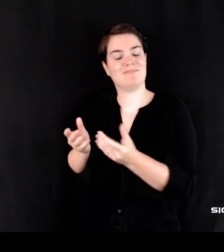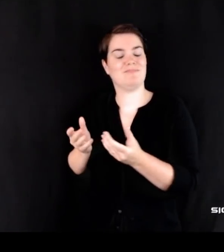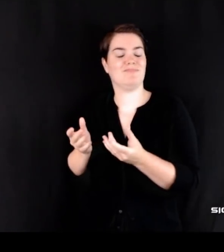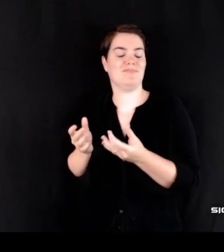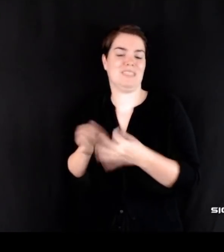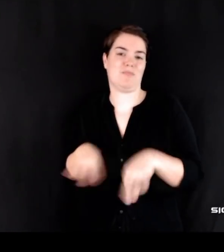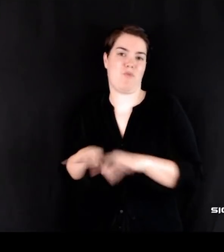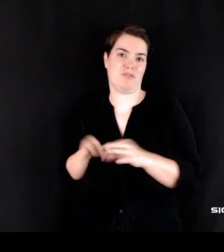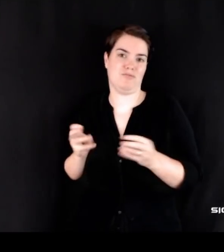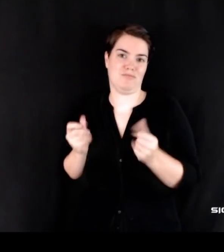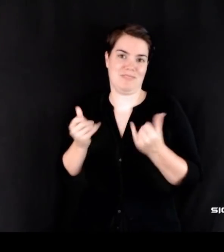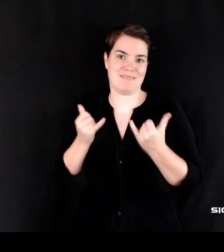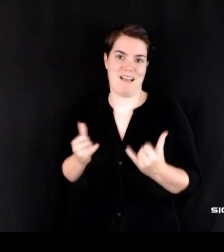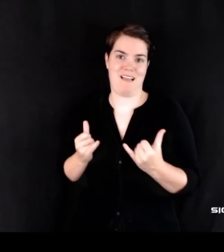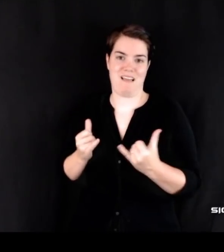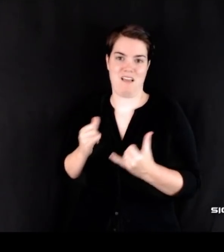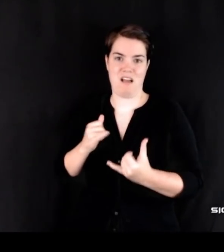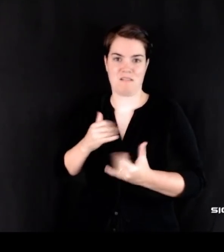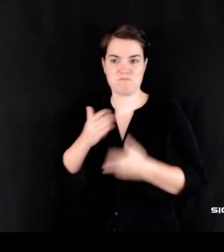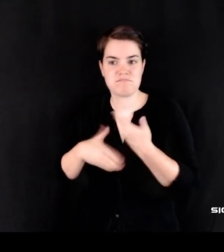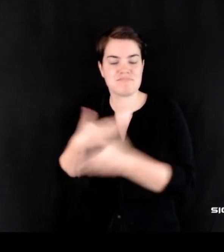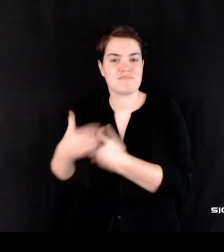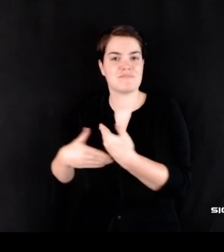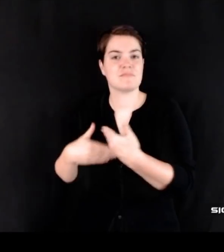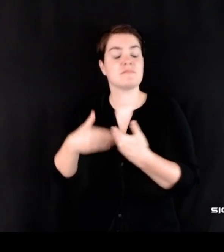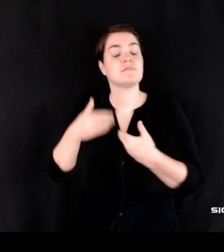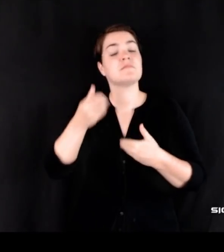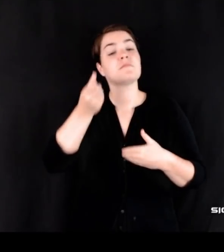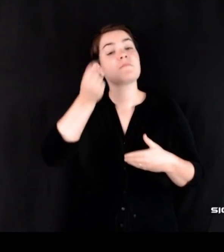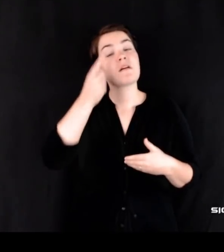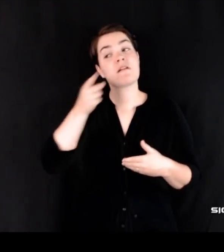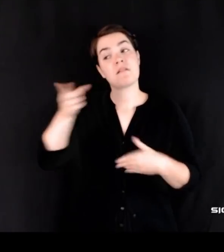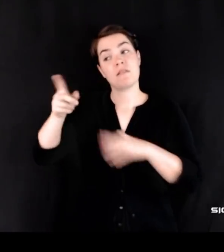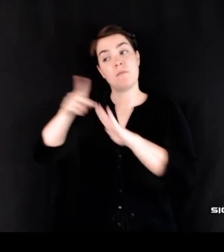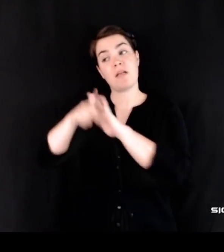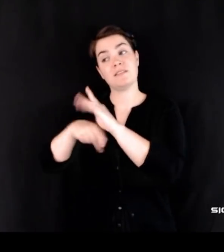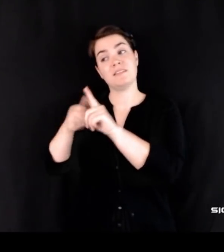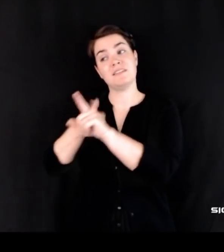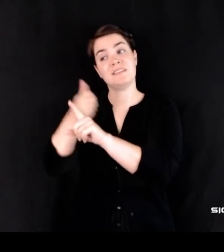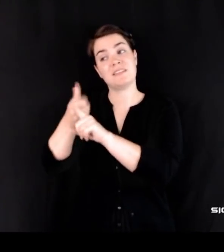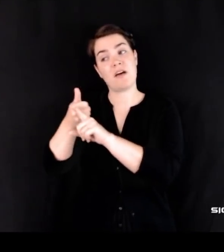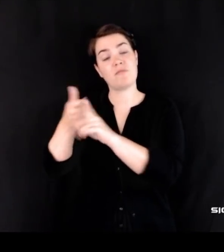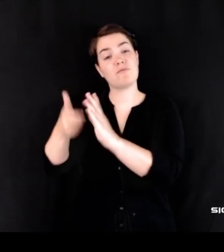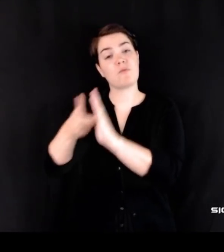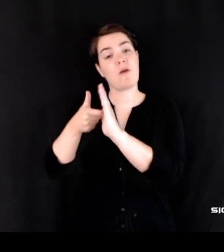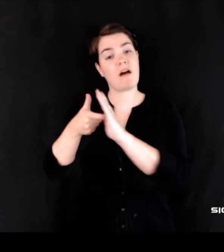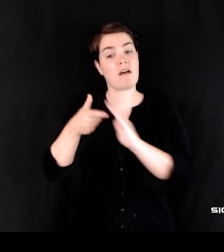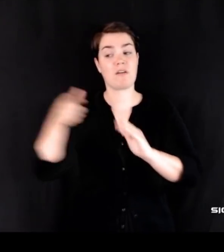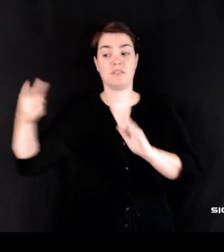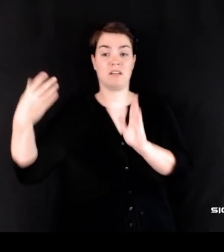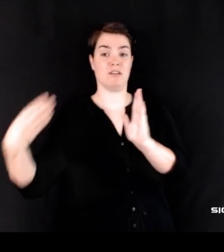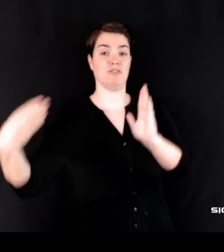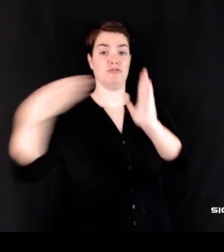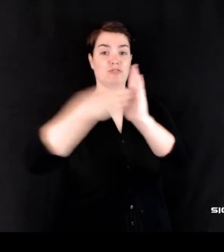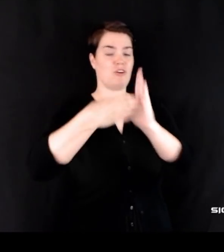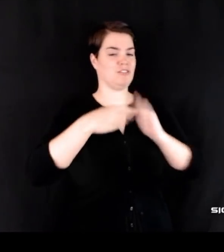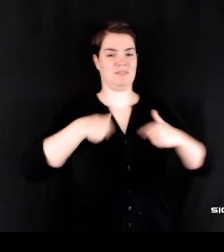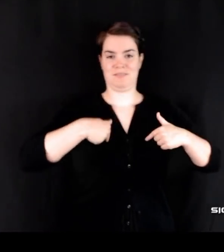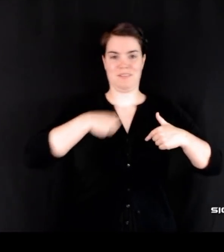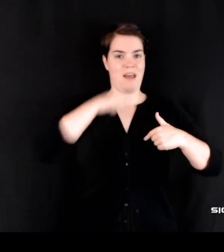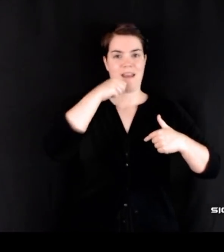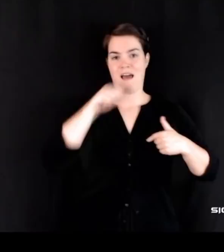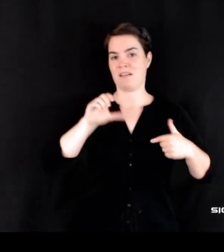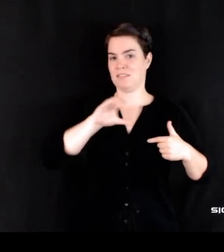a process other than the criminal justice system to formally accuse a sitting president of